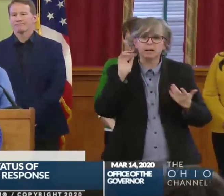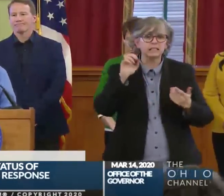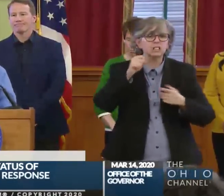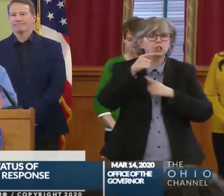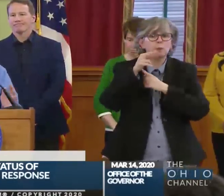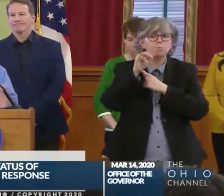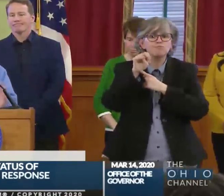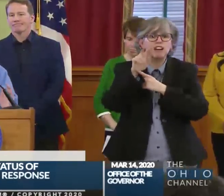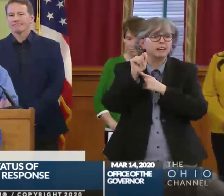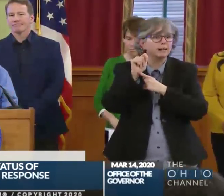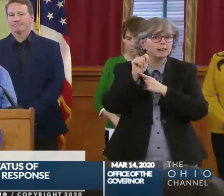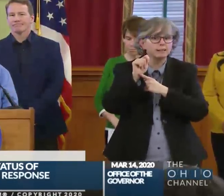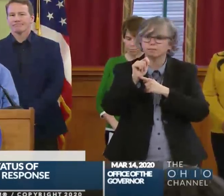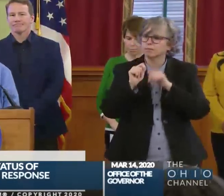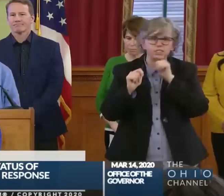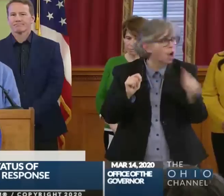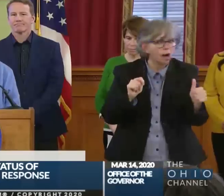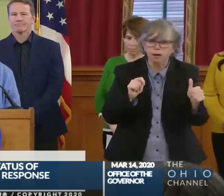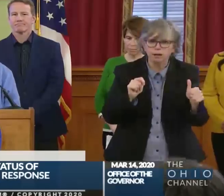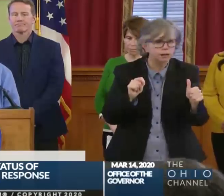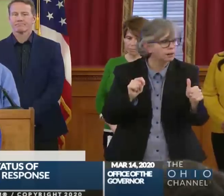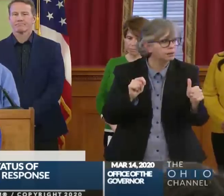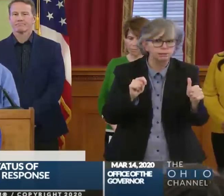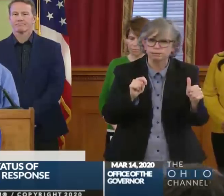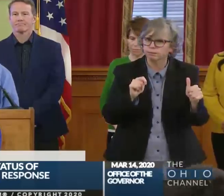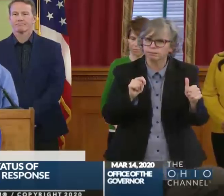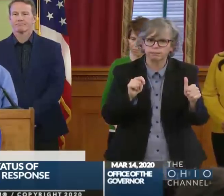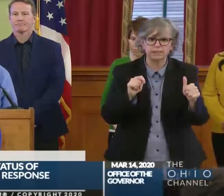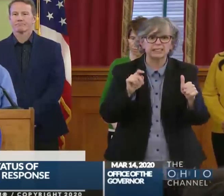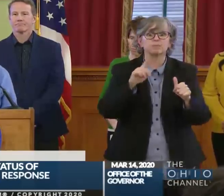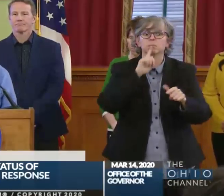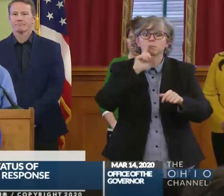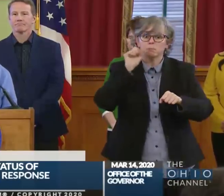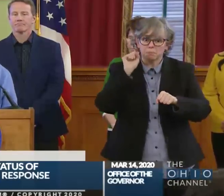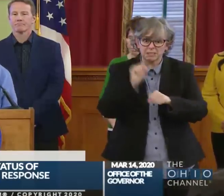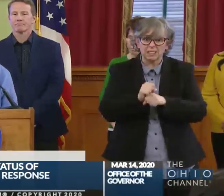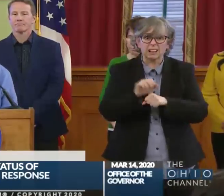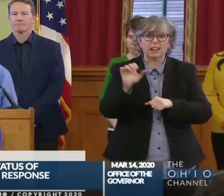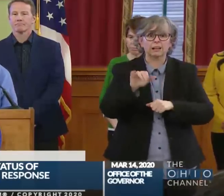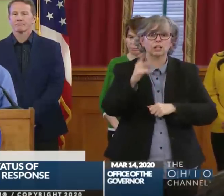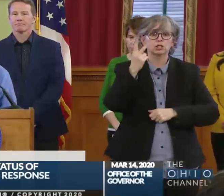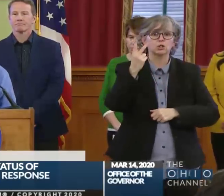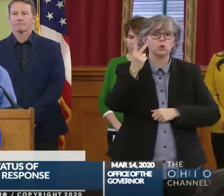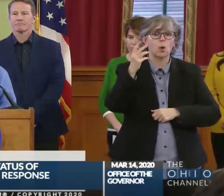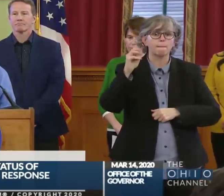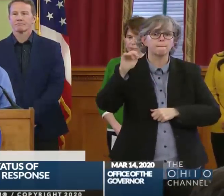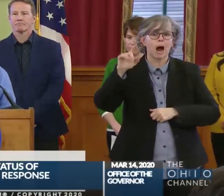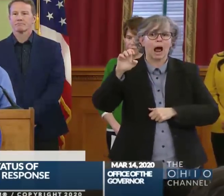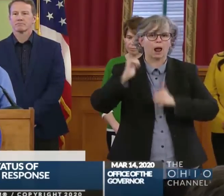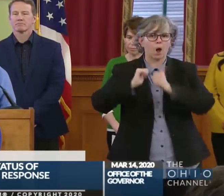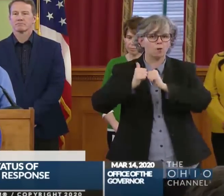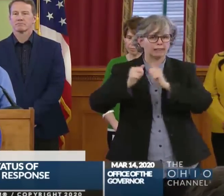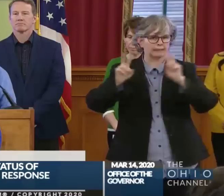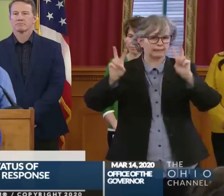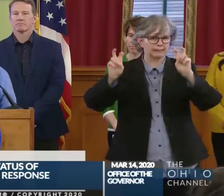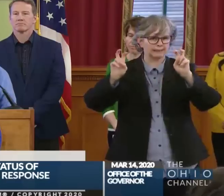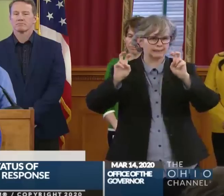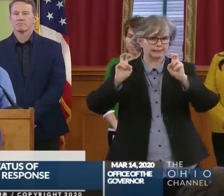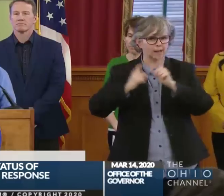This resembles more of a 2-mile race. It's 10,000